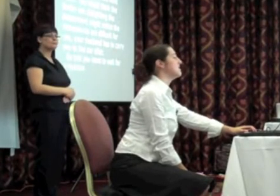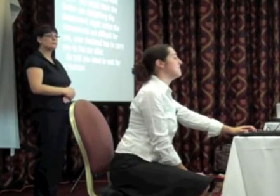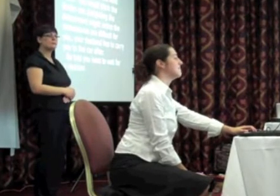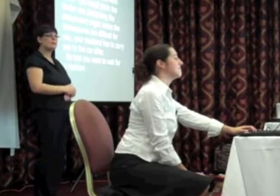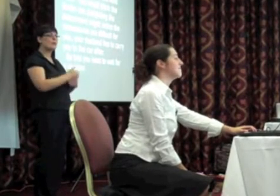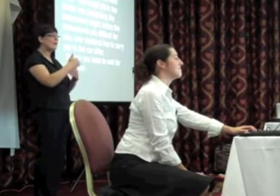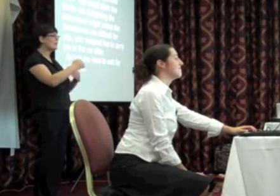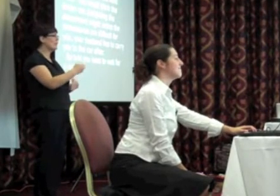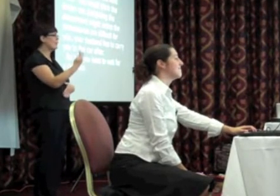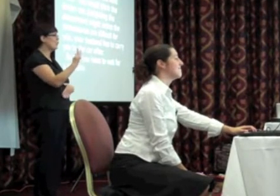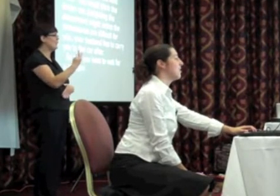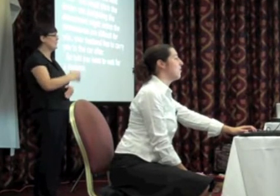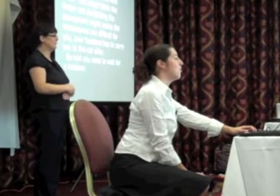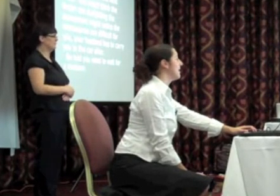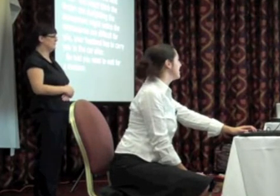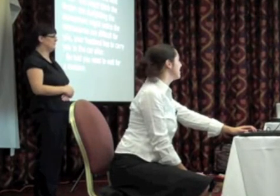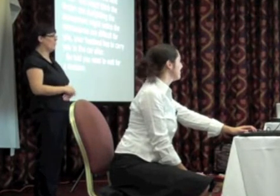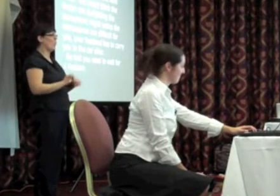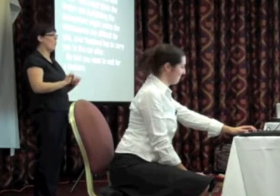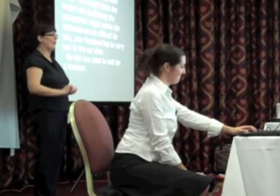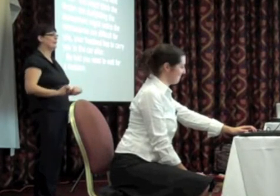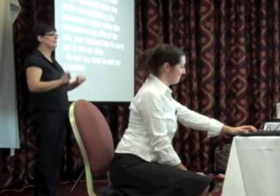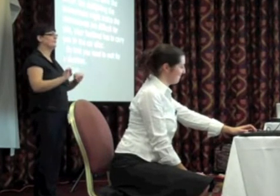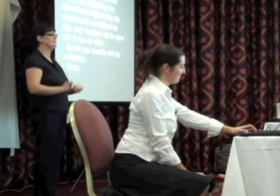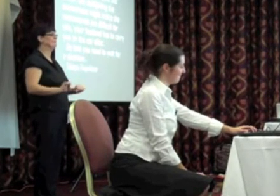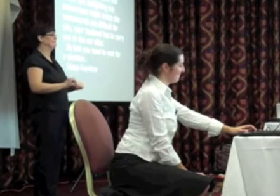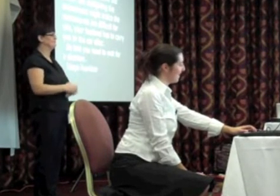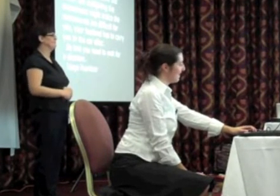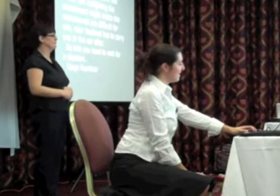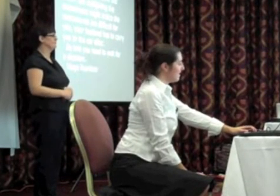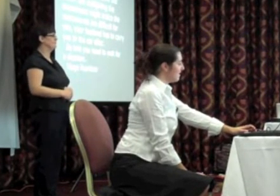Stage 14. Wait.